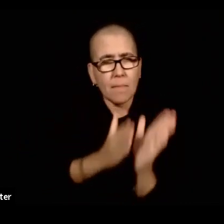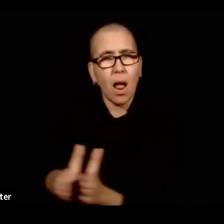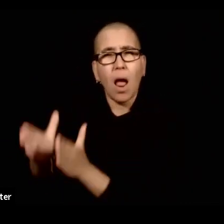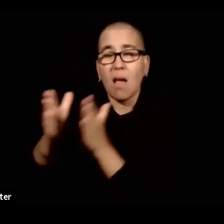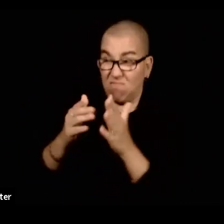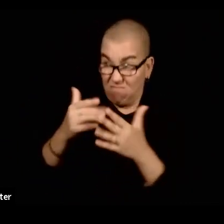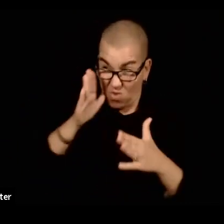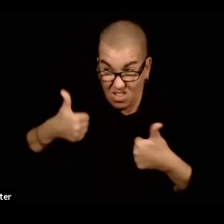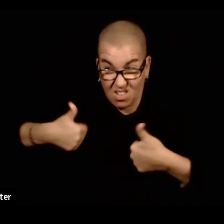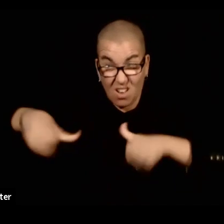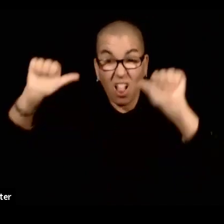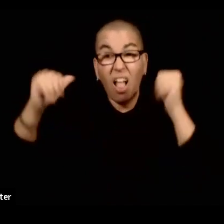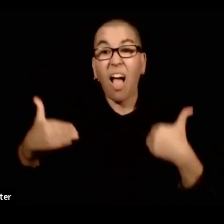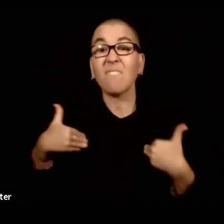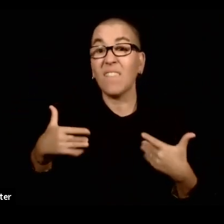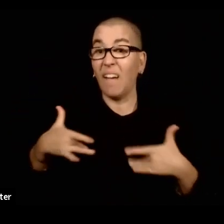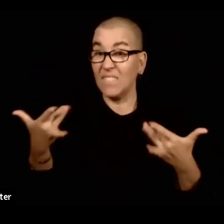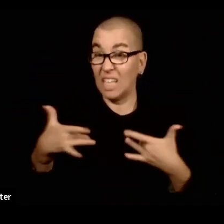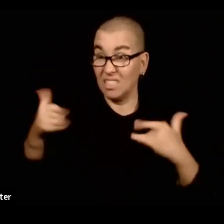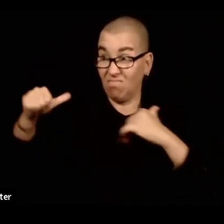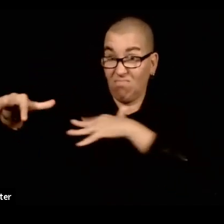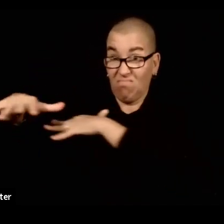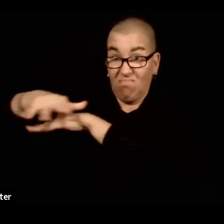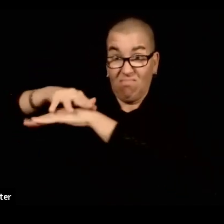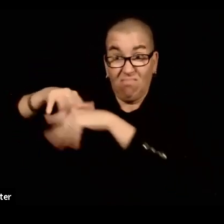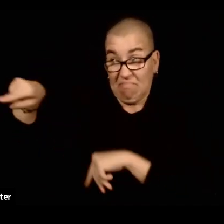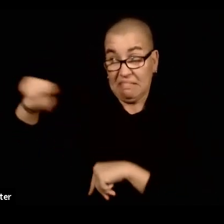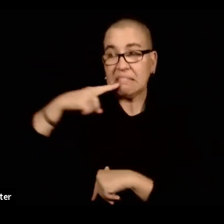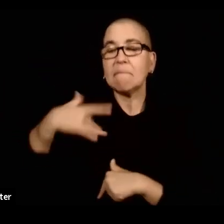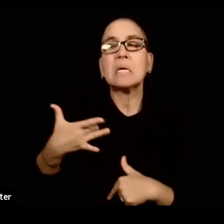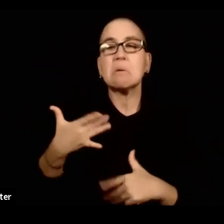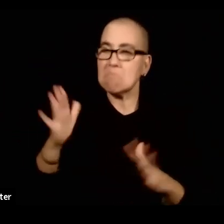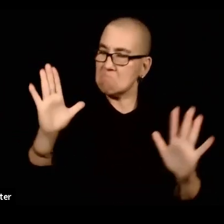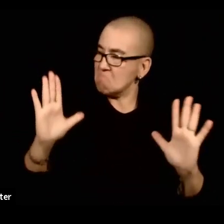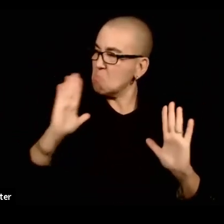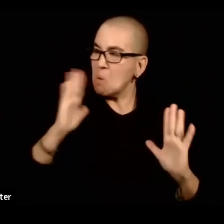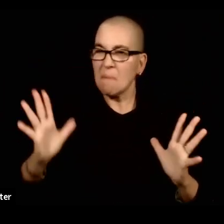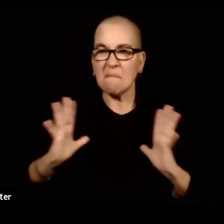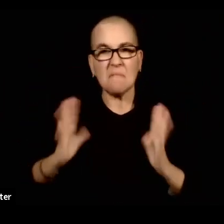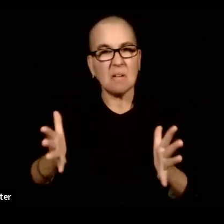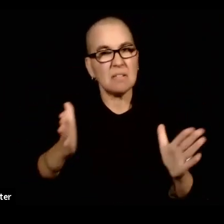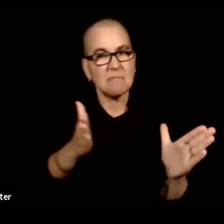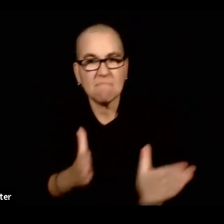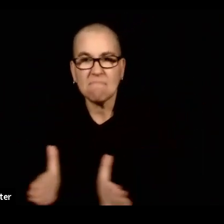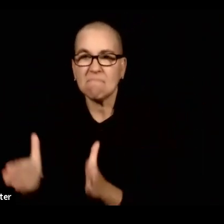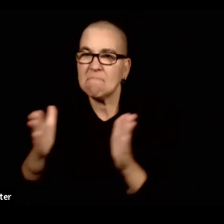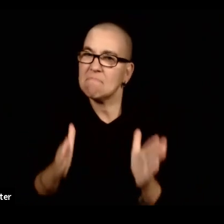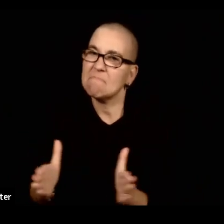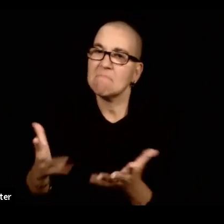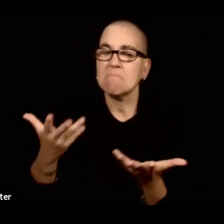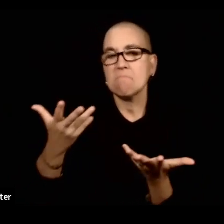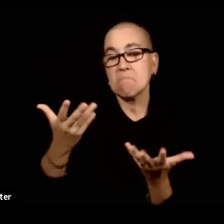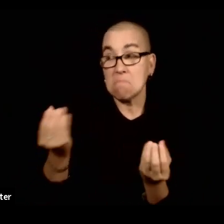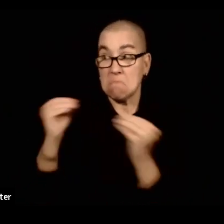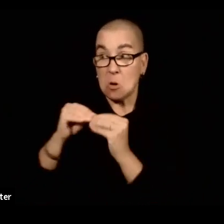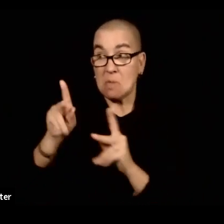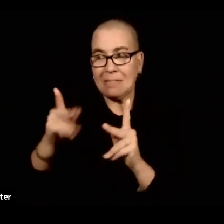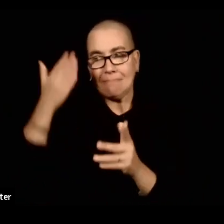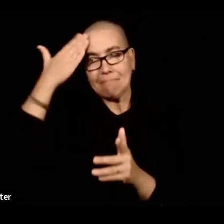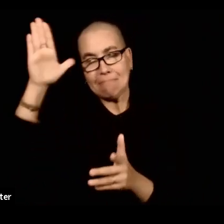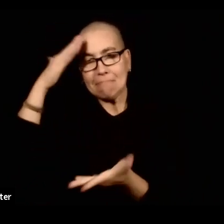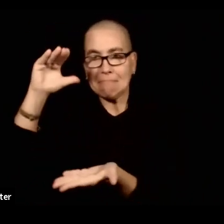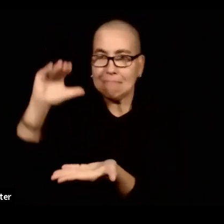as usual. They're planning similar numbers, a slight decrease perhaps. But given that, how concerned